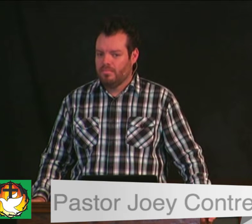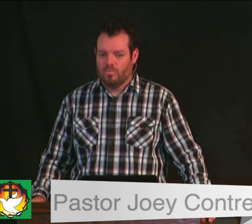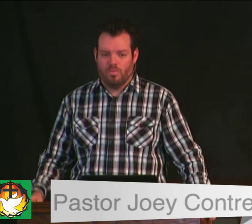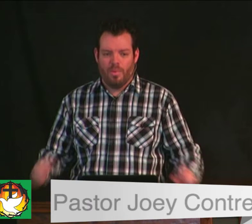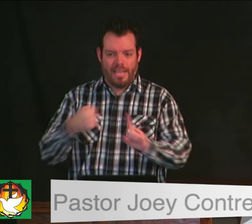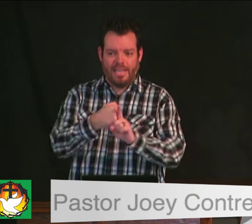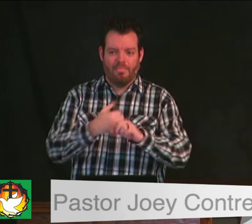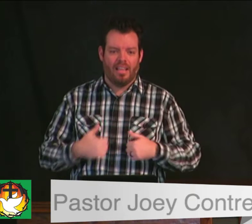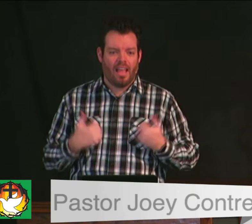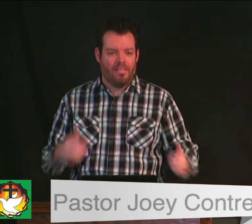When we get hit by life,